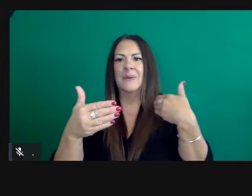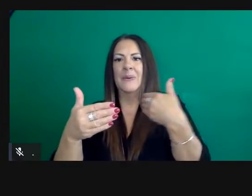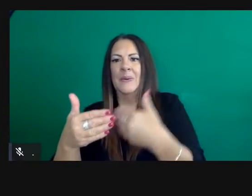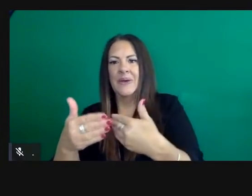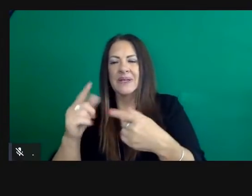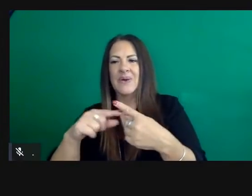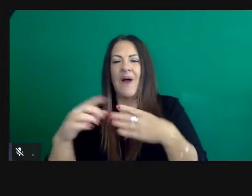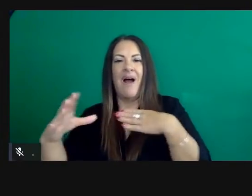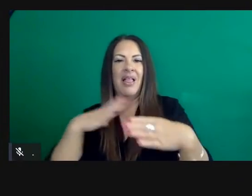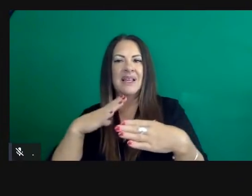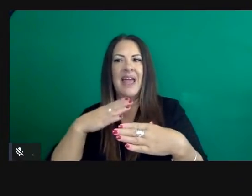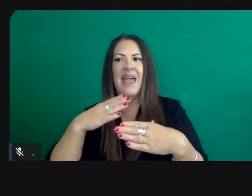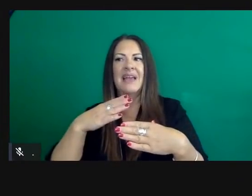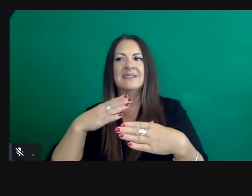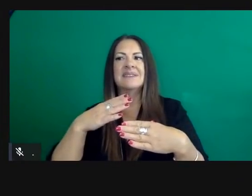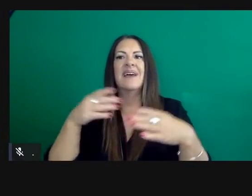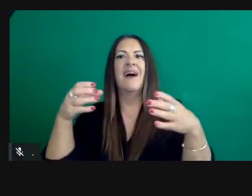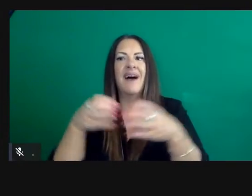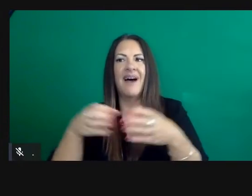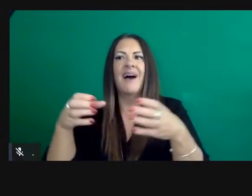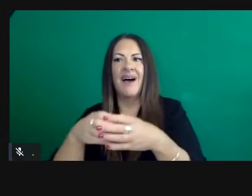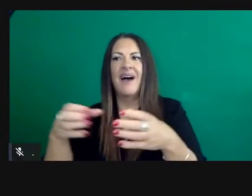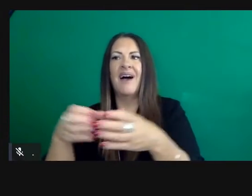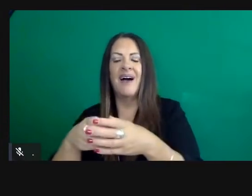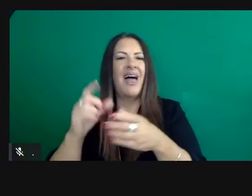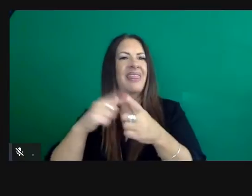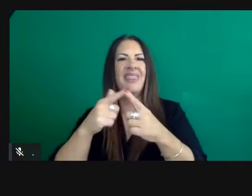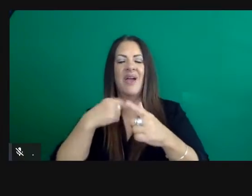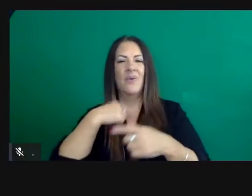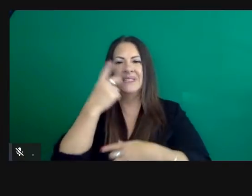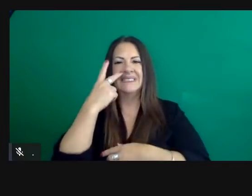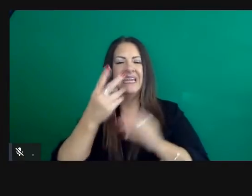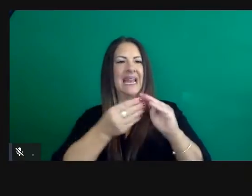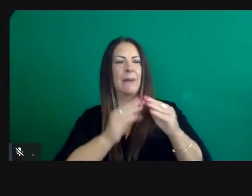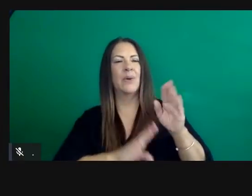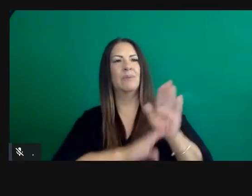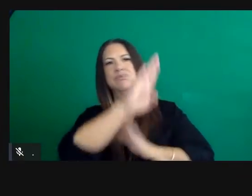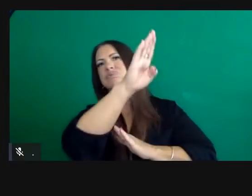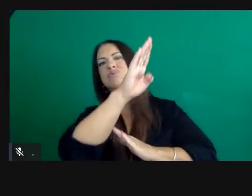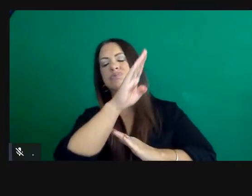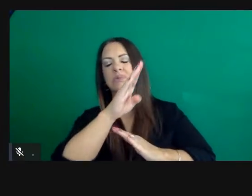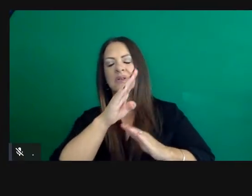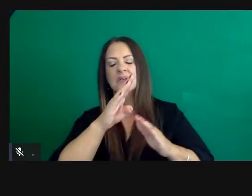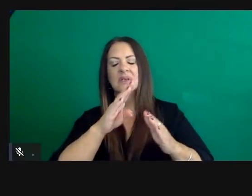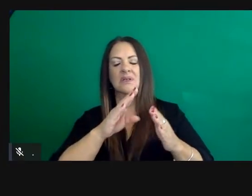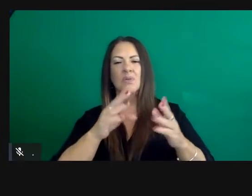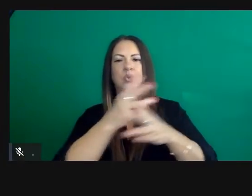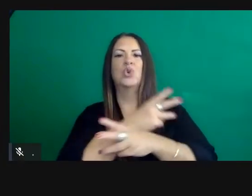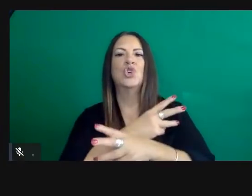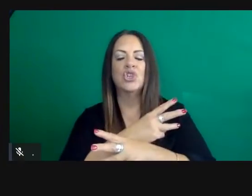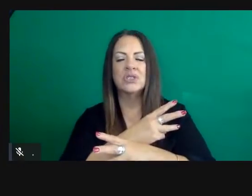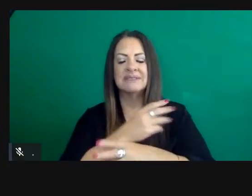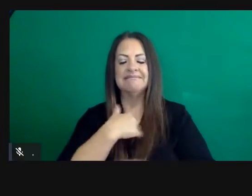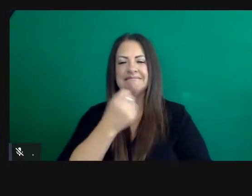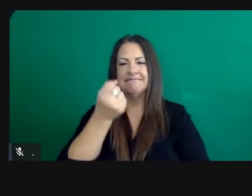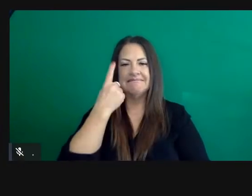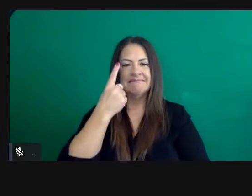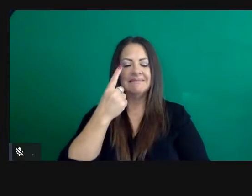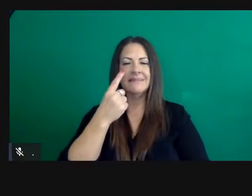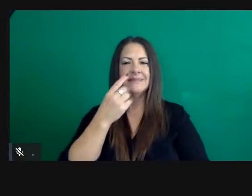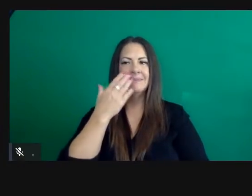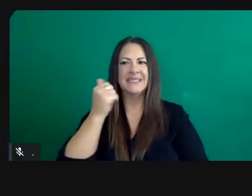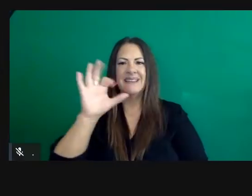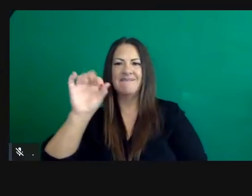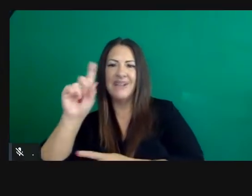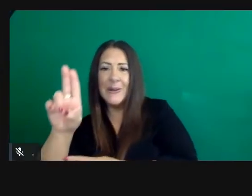allude that could happen, and that we want to carry through this difficult time for transmission with flu, colder